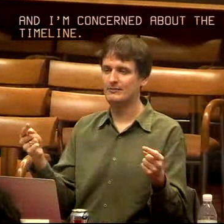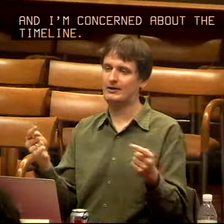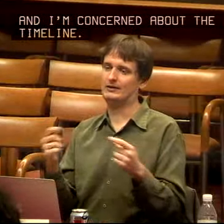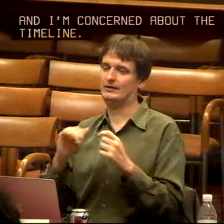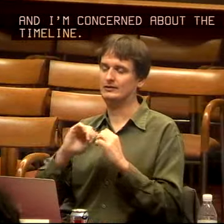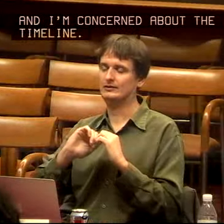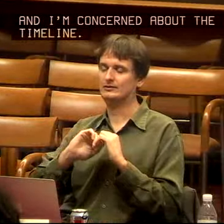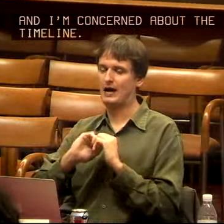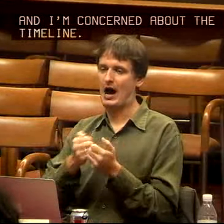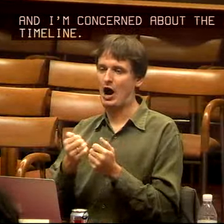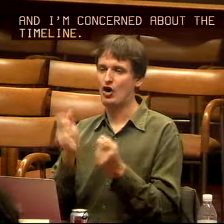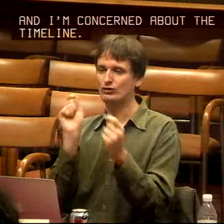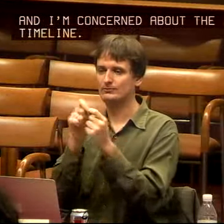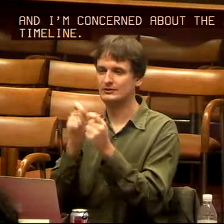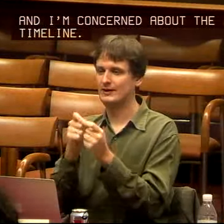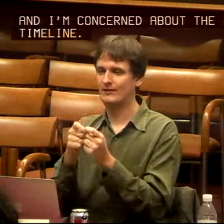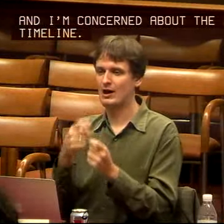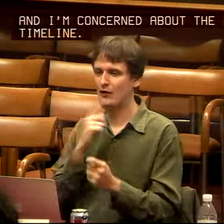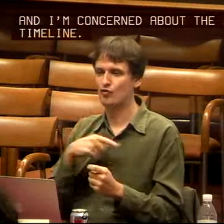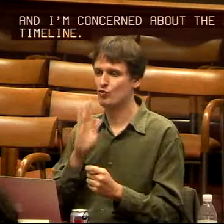So the biggest area of disagreement is